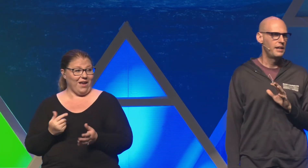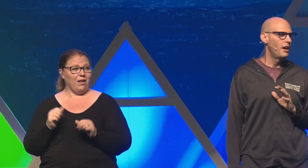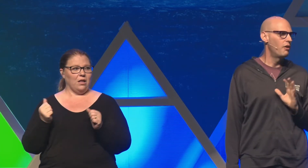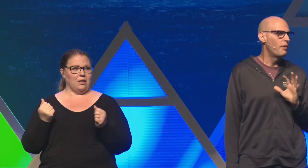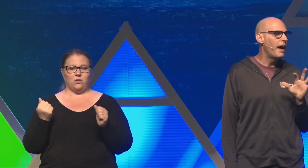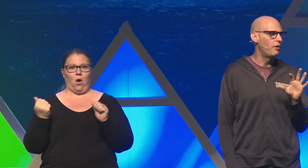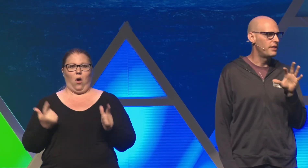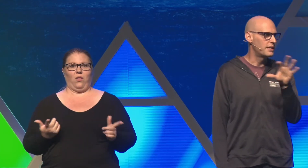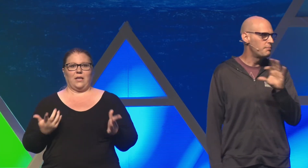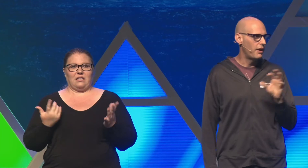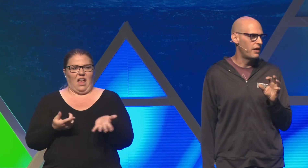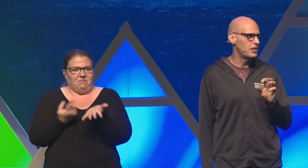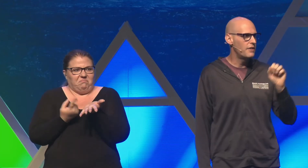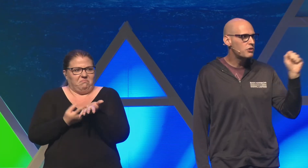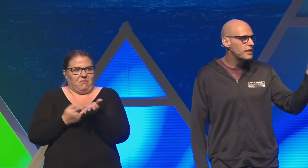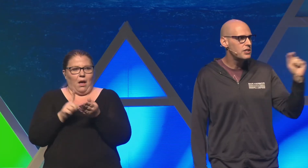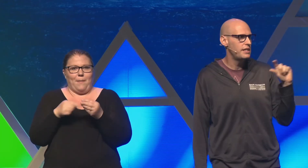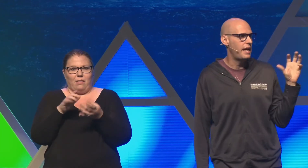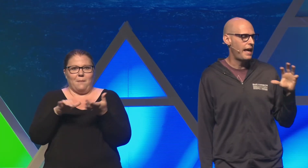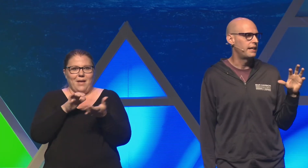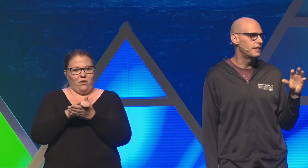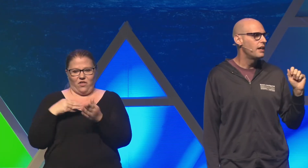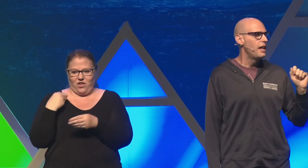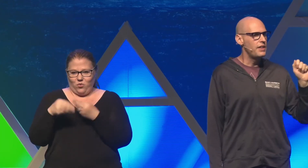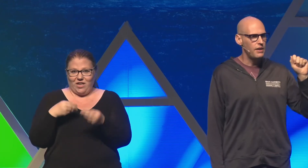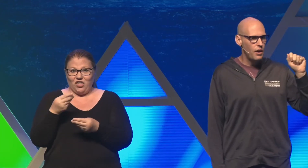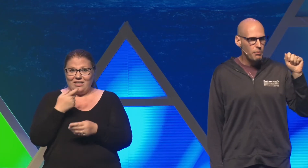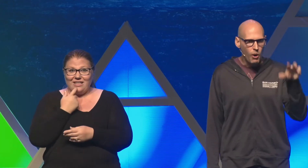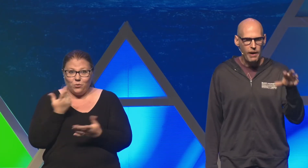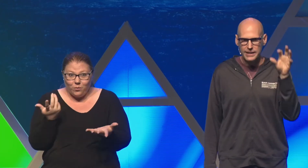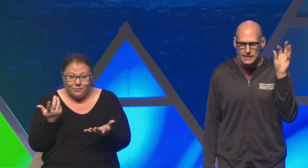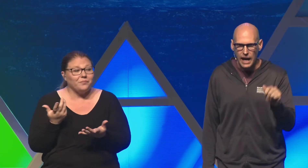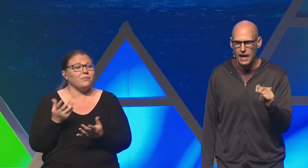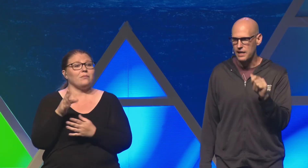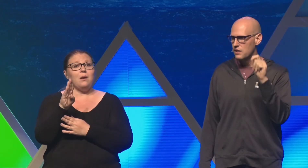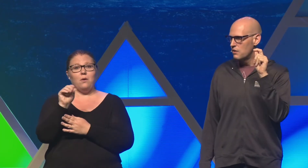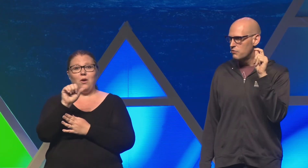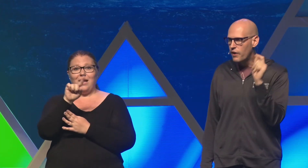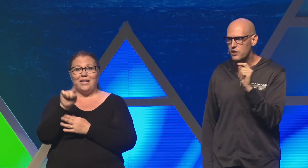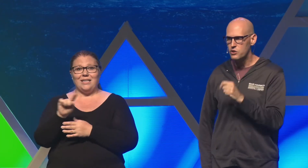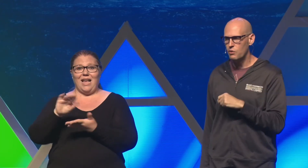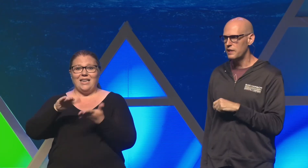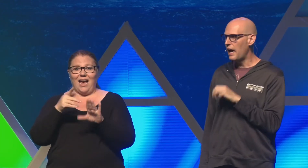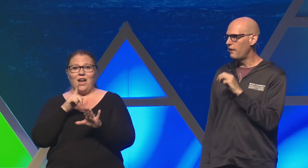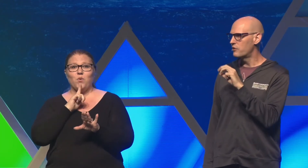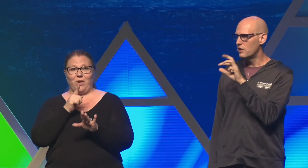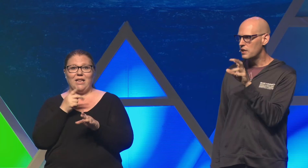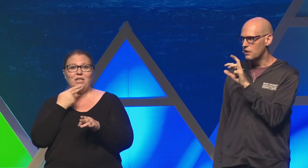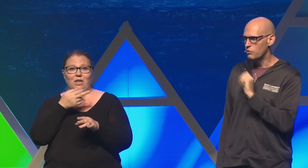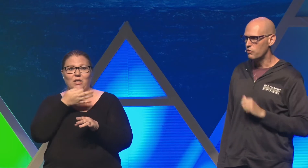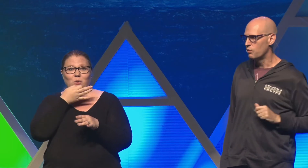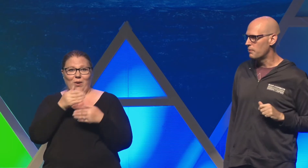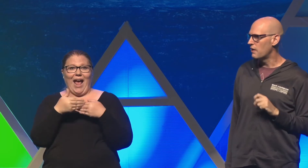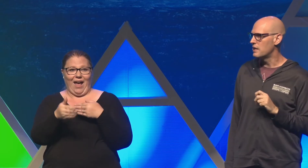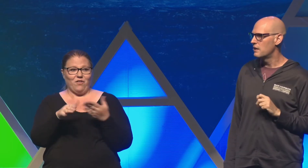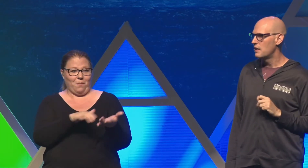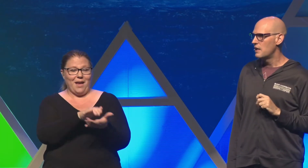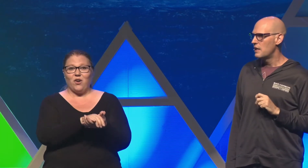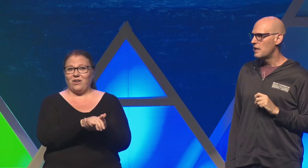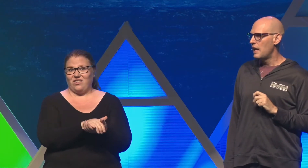way, around this marriage. And the tradition has it that Boaz died very shortly after he and Ruth were